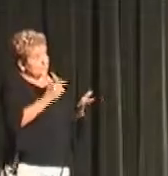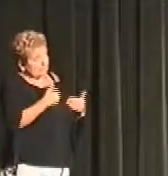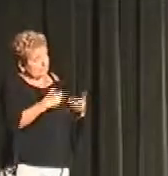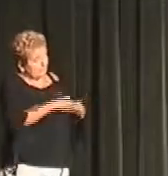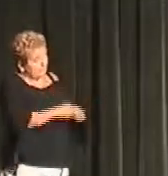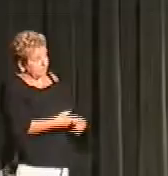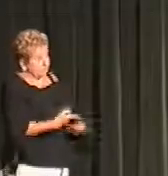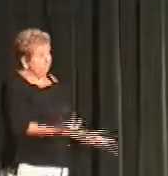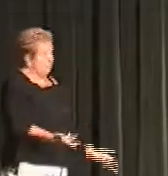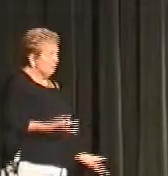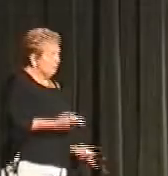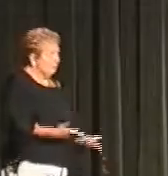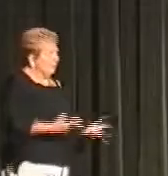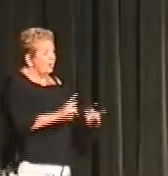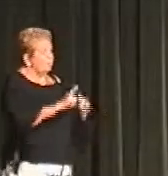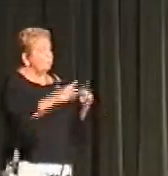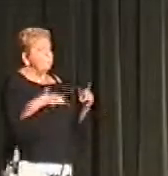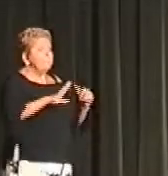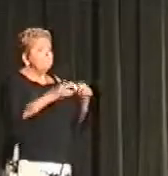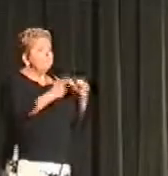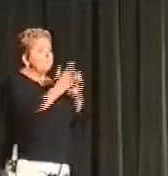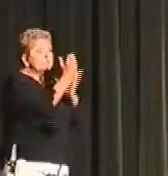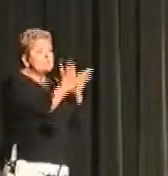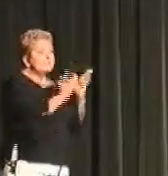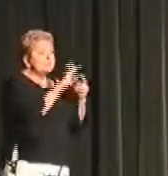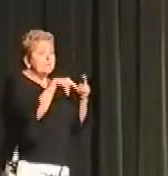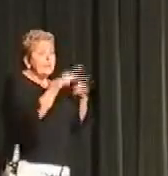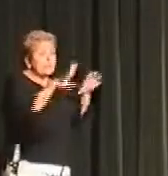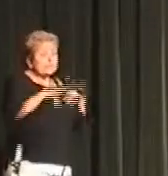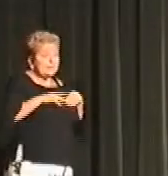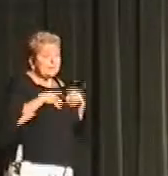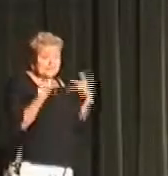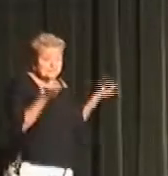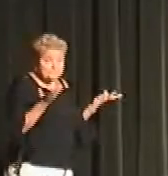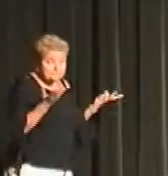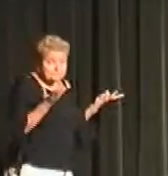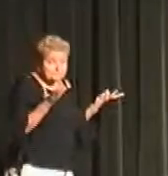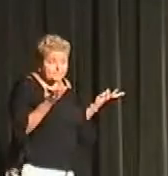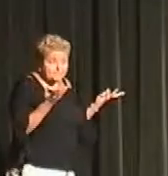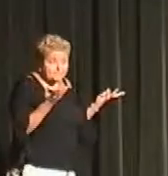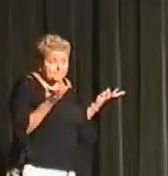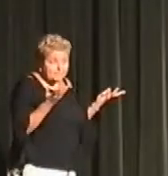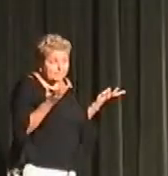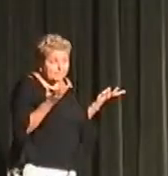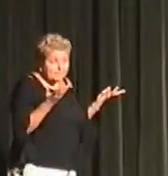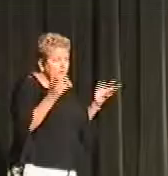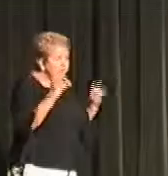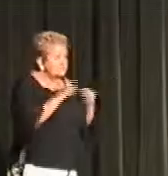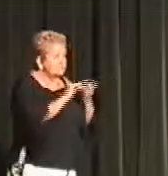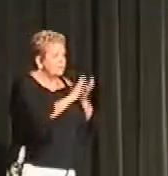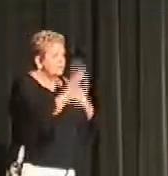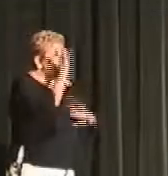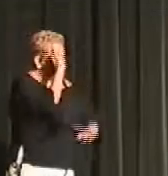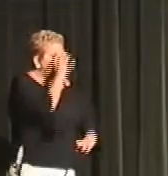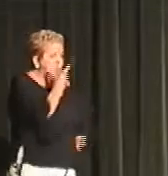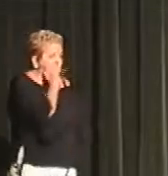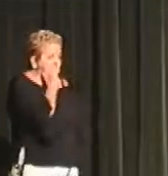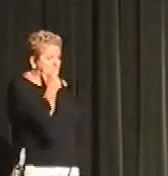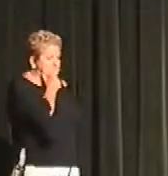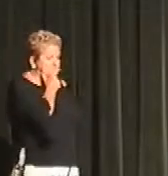But, you know, I kind of had my first lesson in acceptance, which was to realize that I wasn't going to be able to be a boy, so I had to be the next best thing. And it was sort of